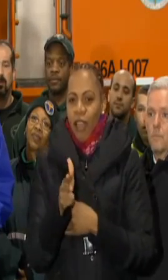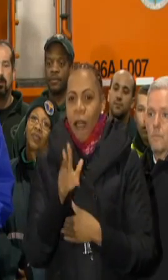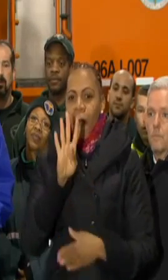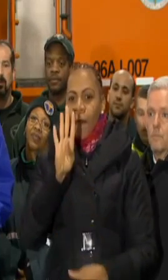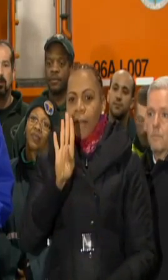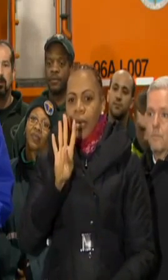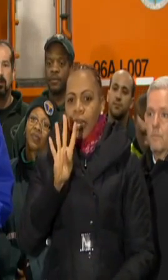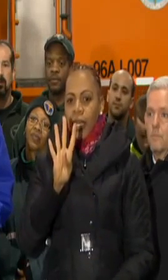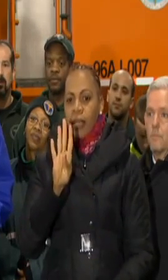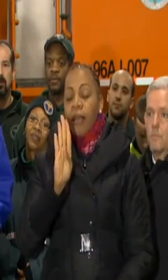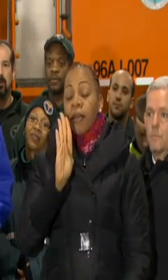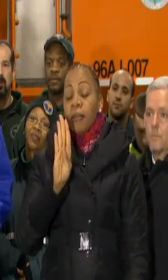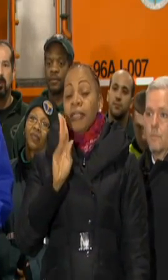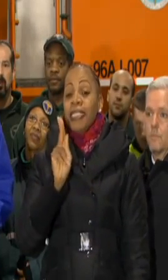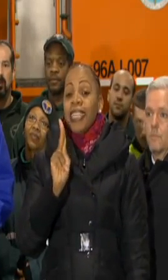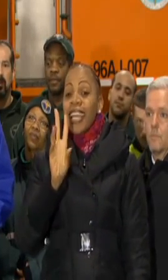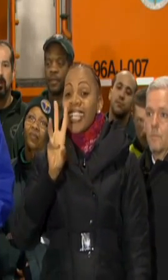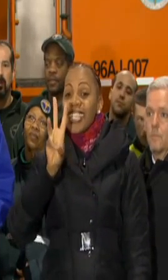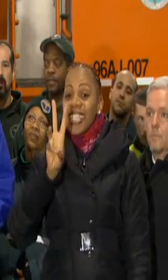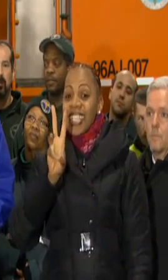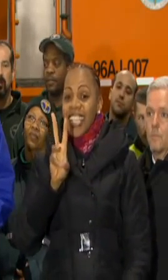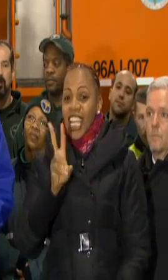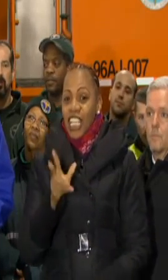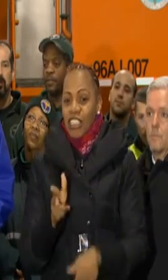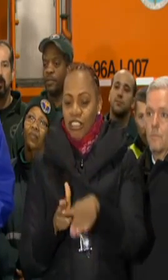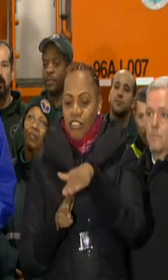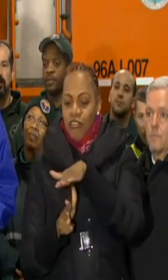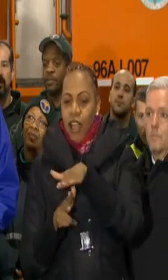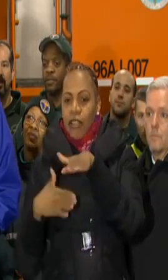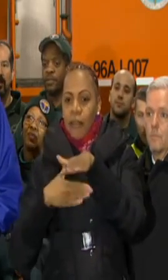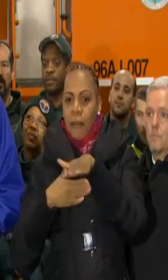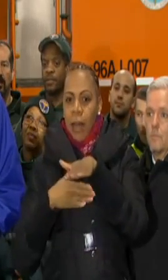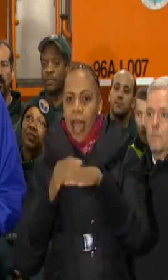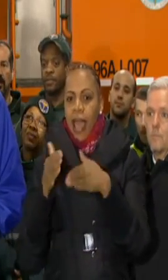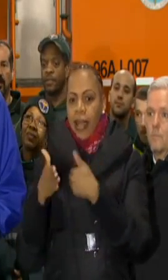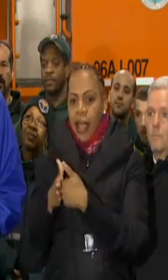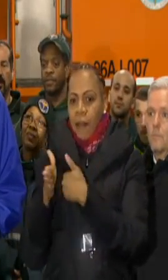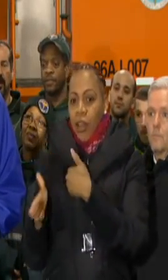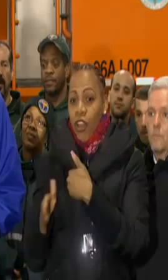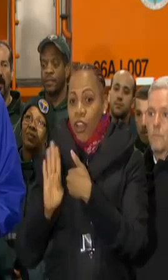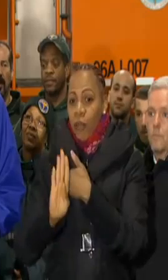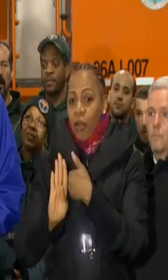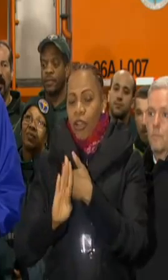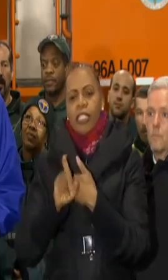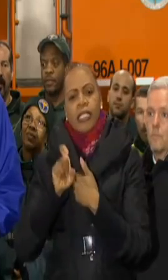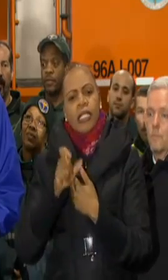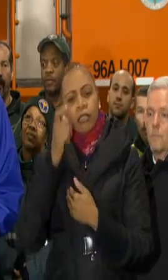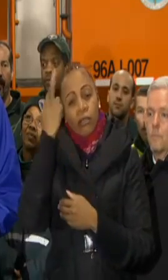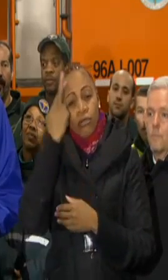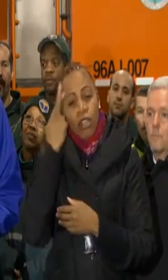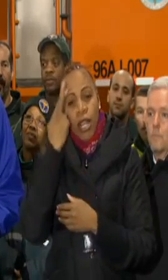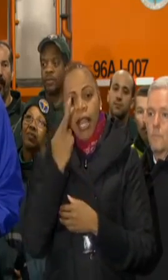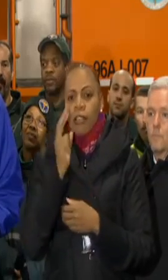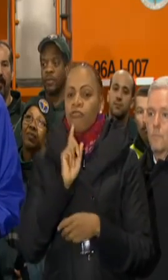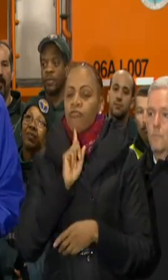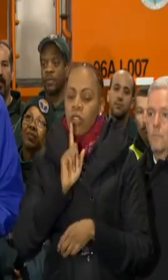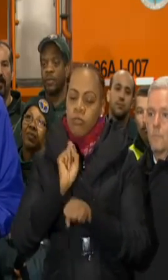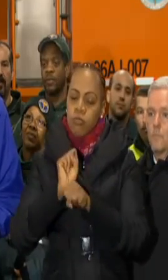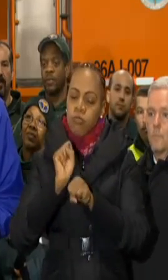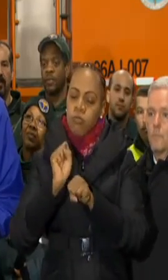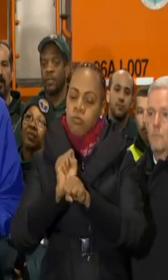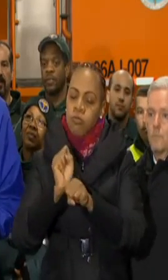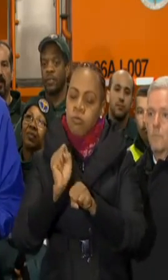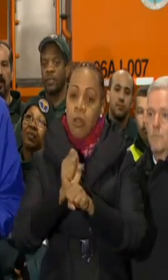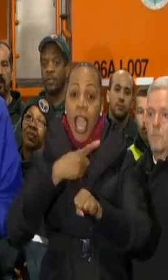Garage in my neighborhood in Brooklyn. And you have to realize how hard these guys are working. And we can help them by getting